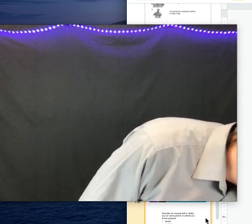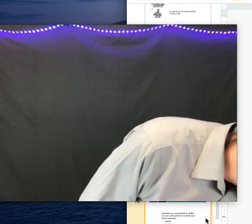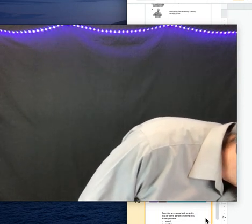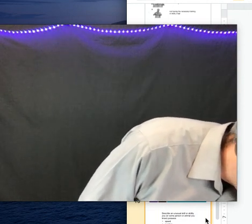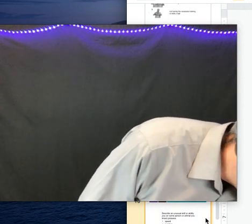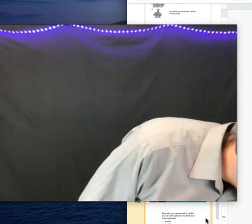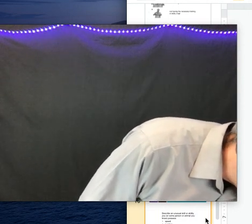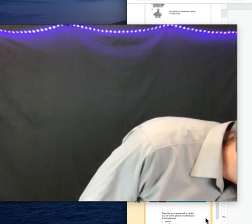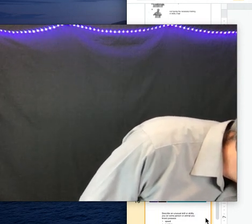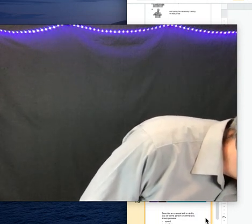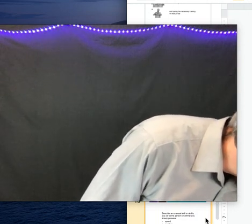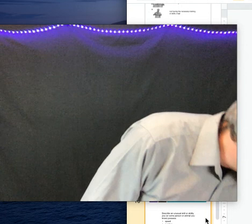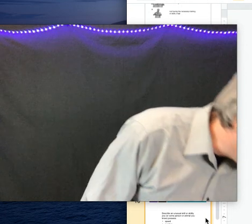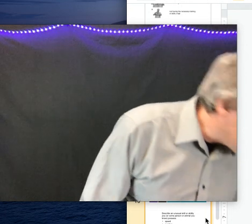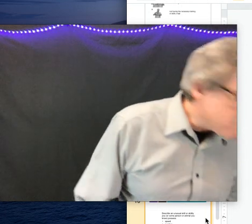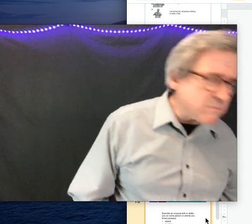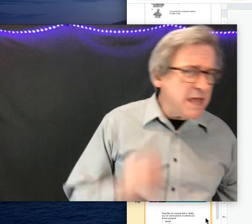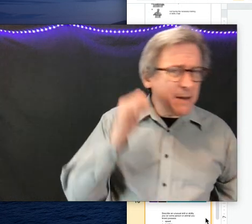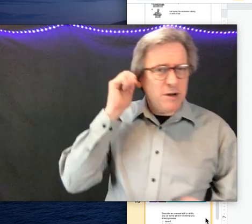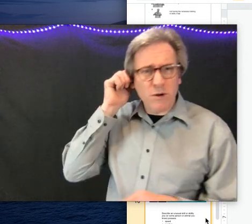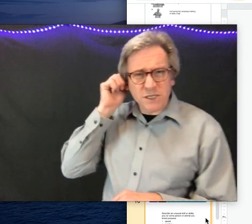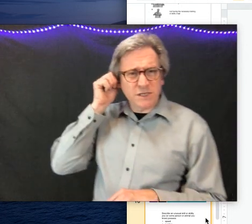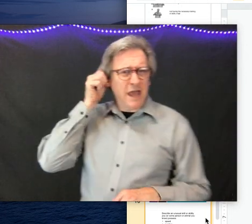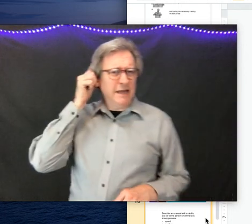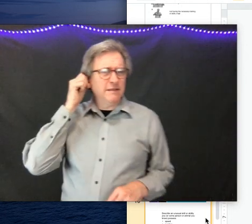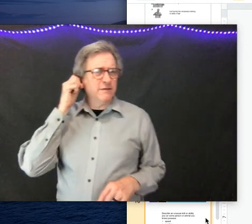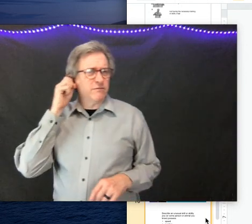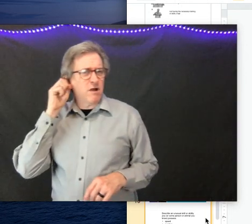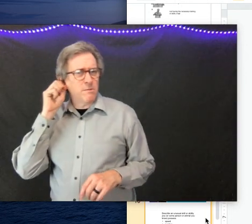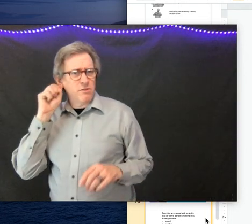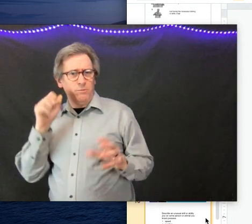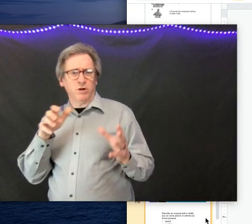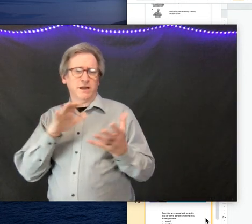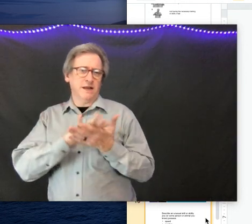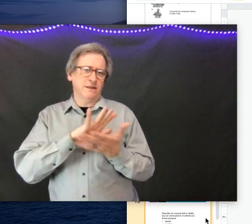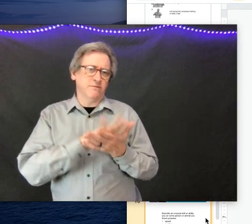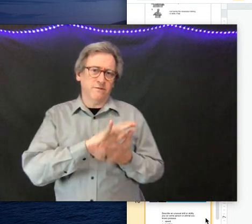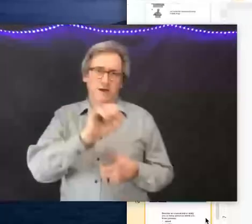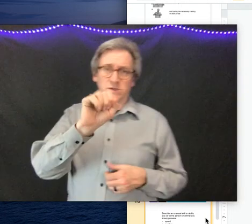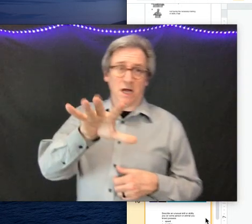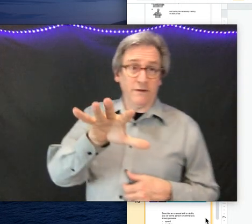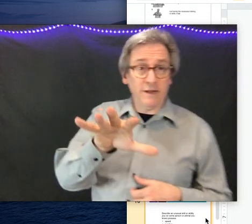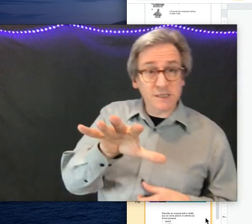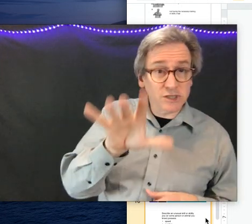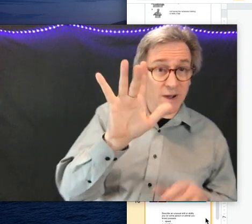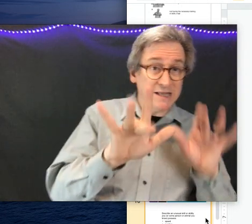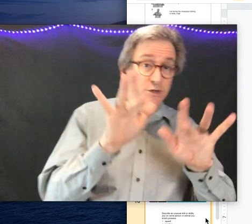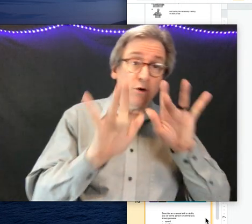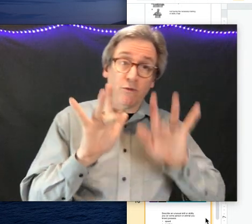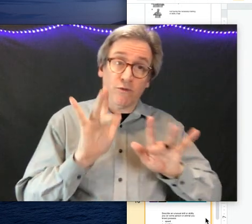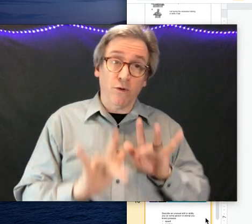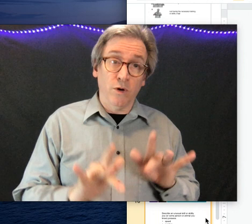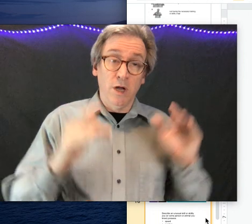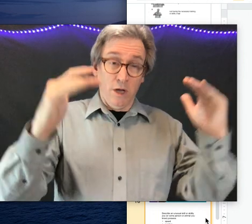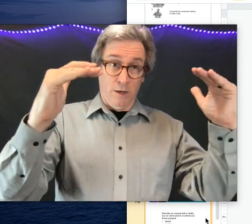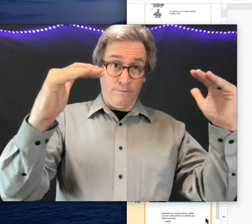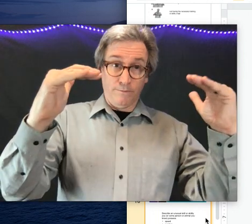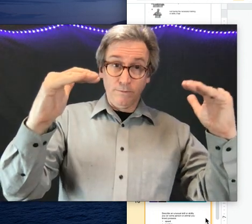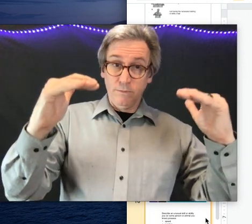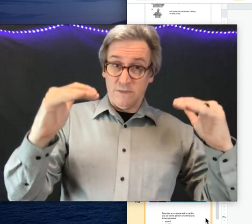we've gone through all these. And I'm going to post anything from the book and anything from the videos on this. So as you go